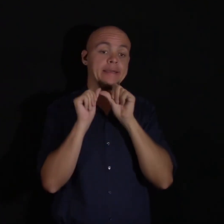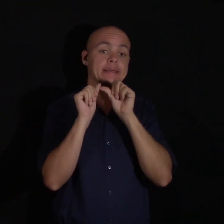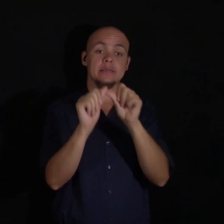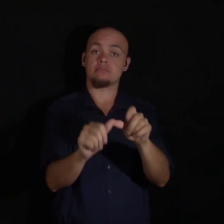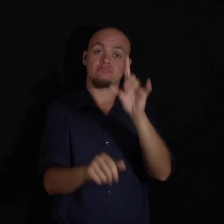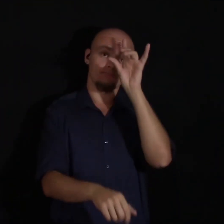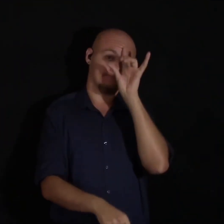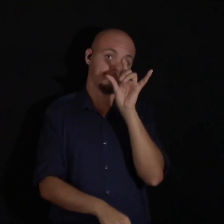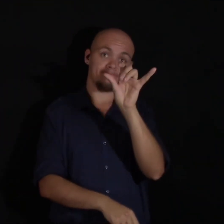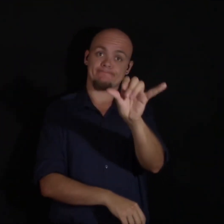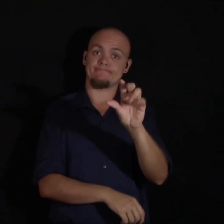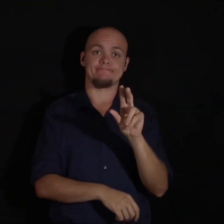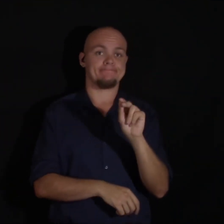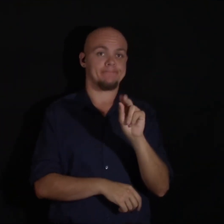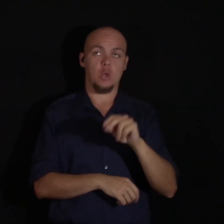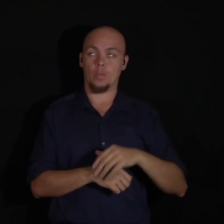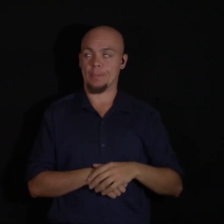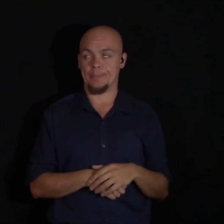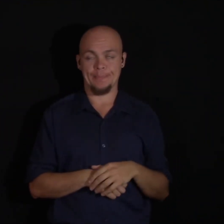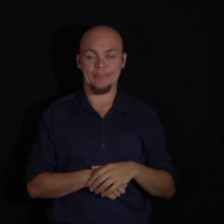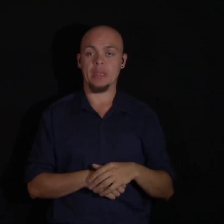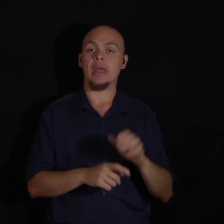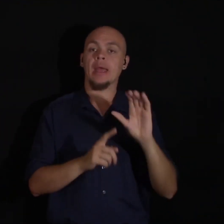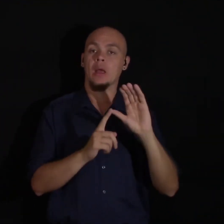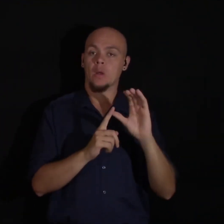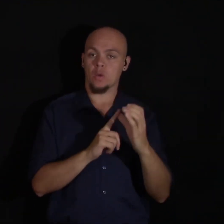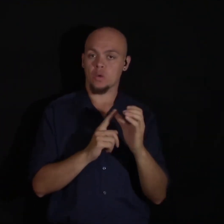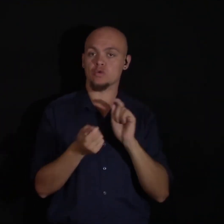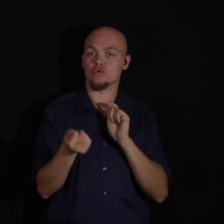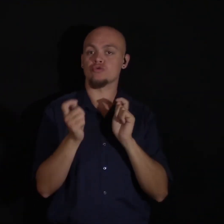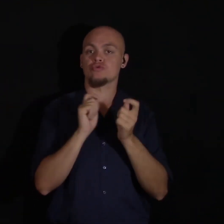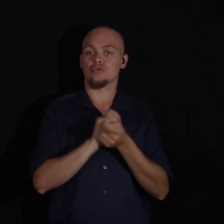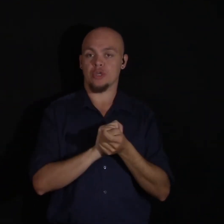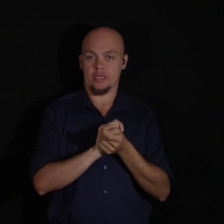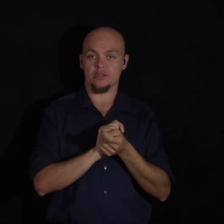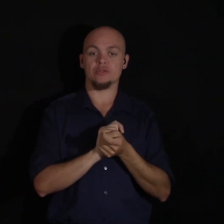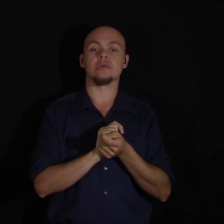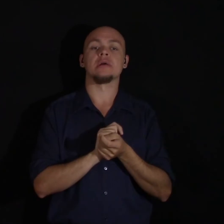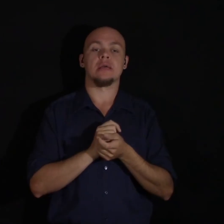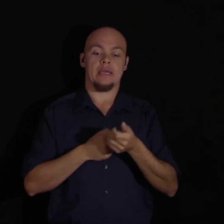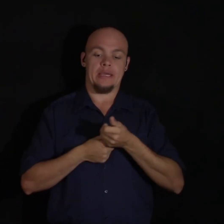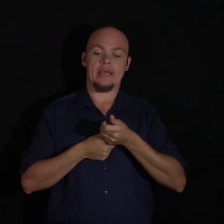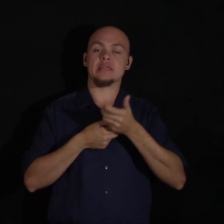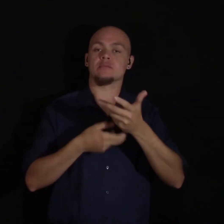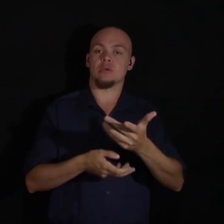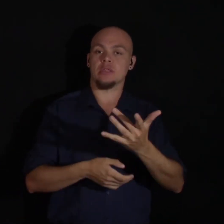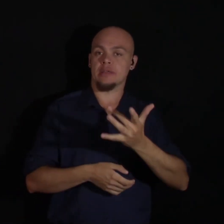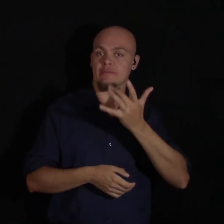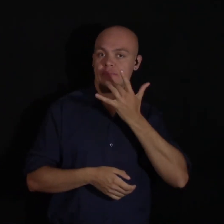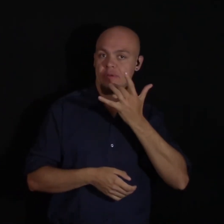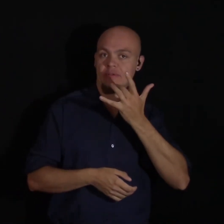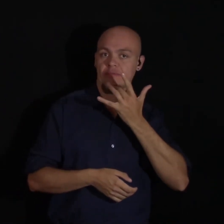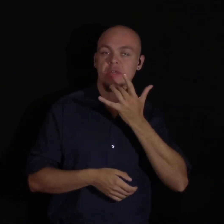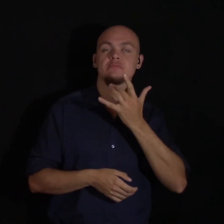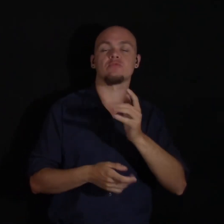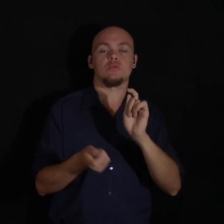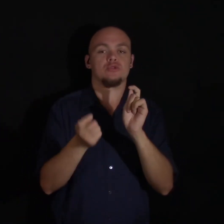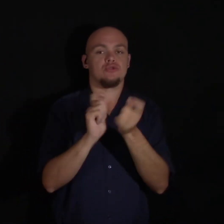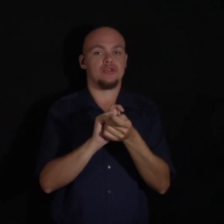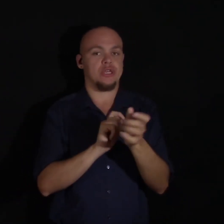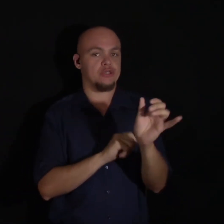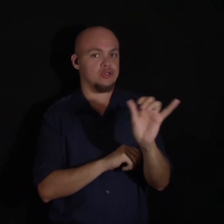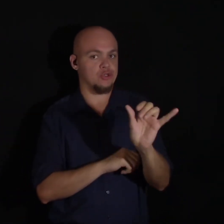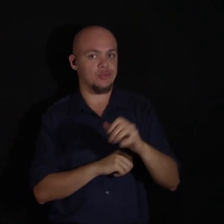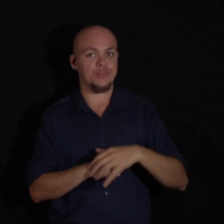in perpetuity, and that as culture changes, so will expressions of sexuality.